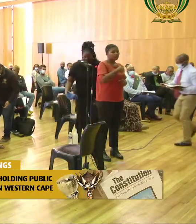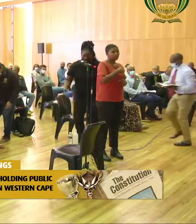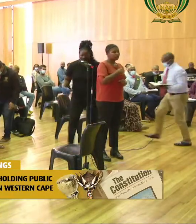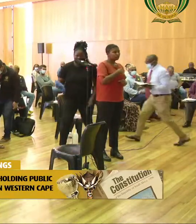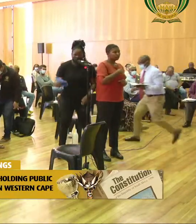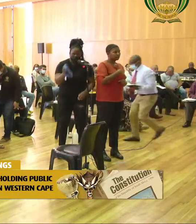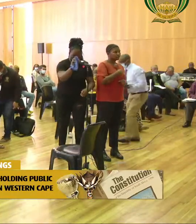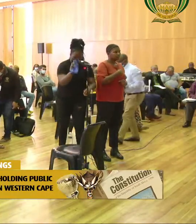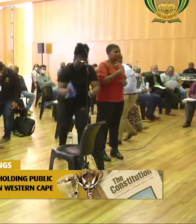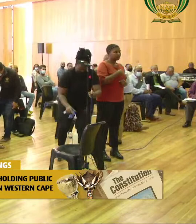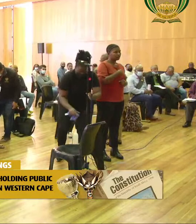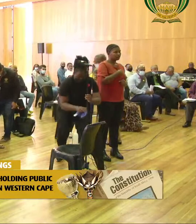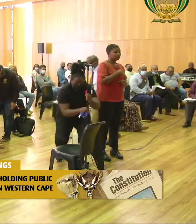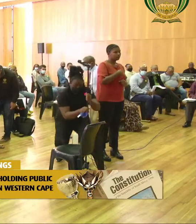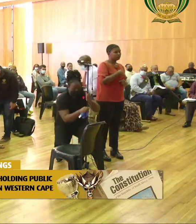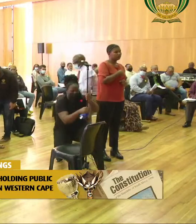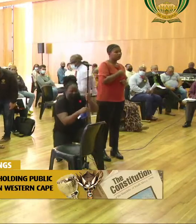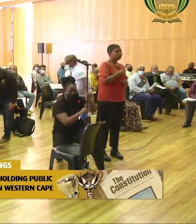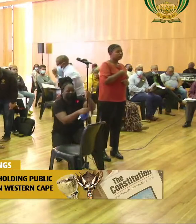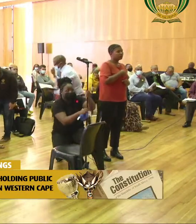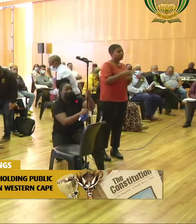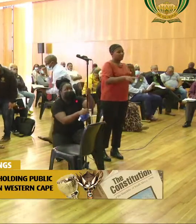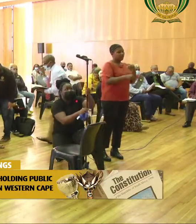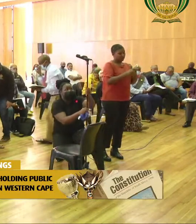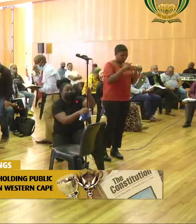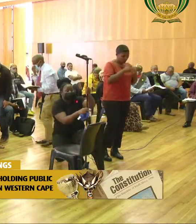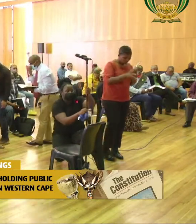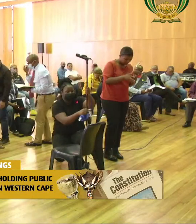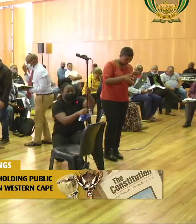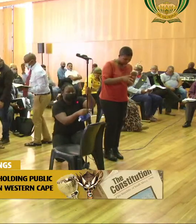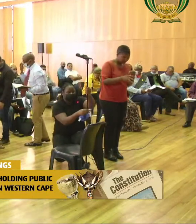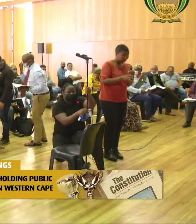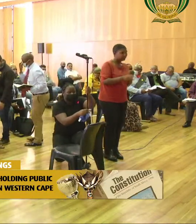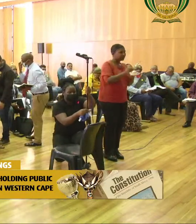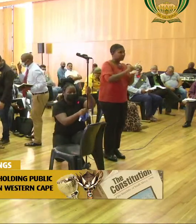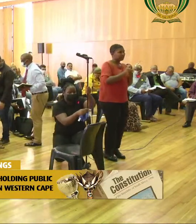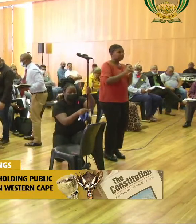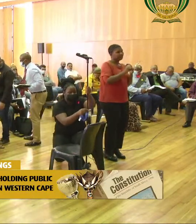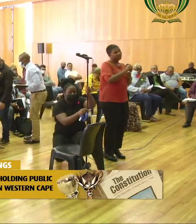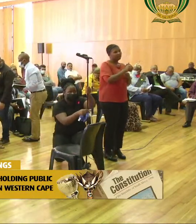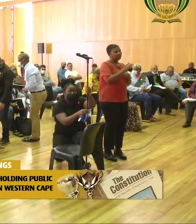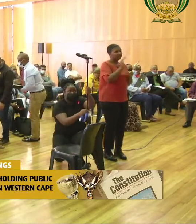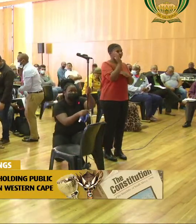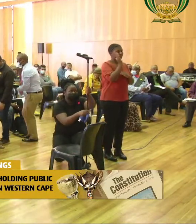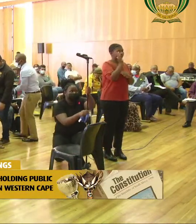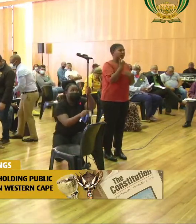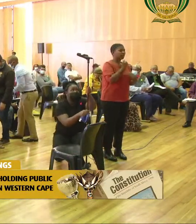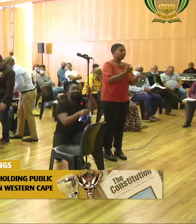we'll then end, and then we'll bring another set of hands. Thank you.